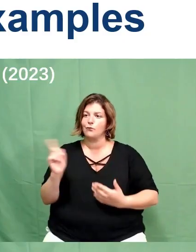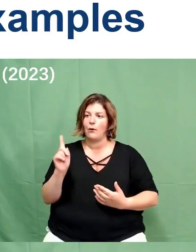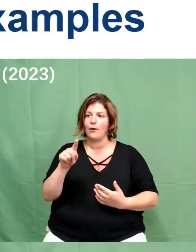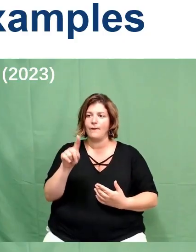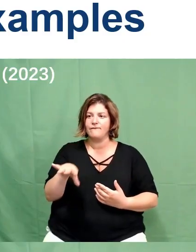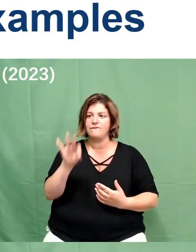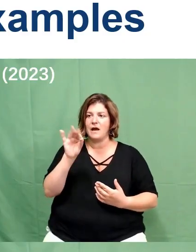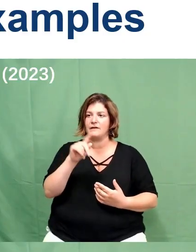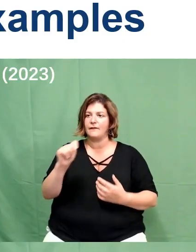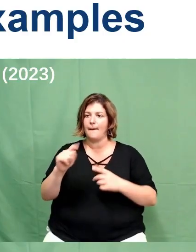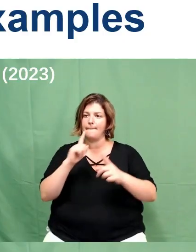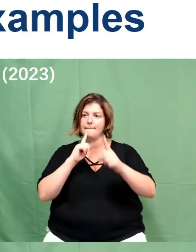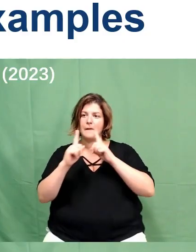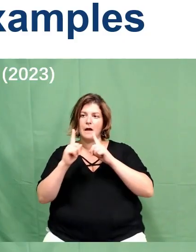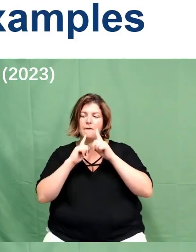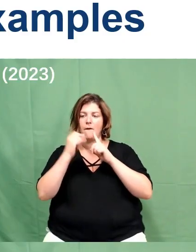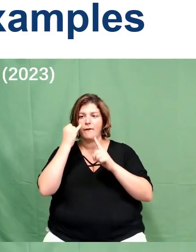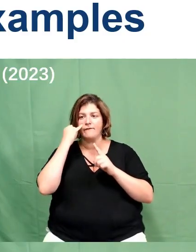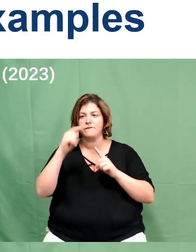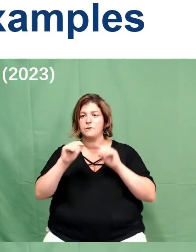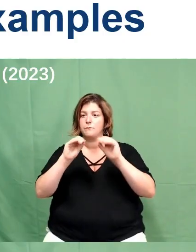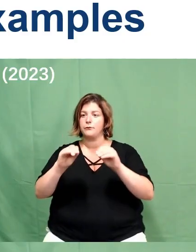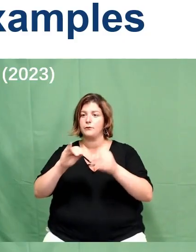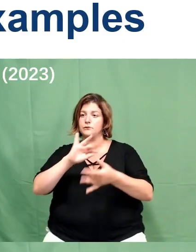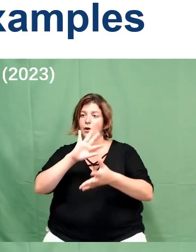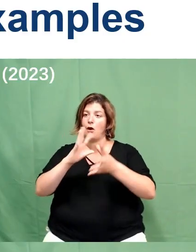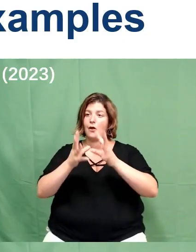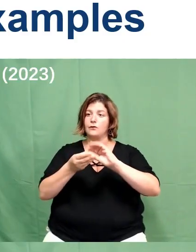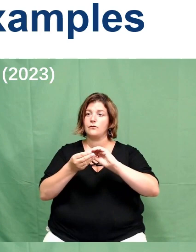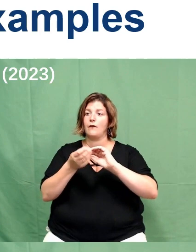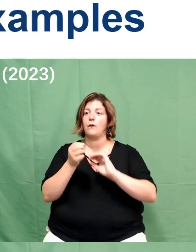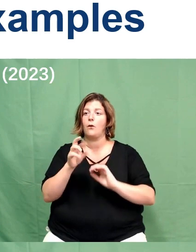Here are some fitting examples of our annotation pipeline.